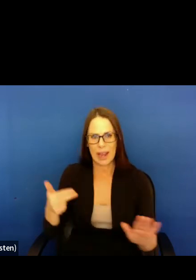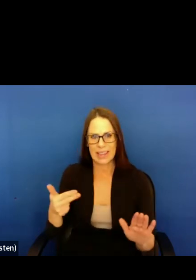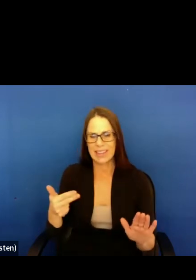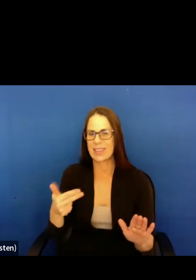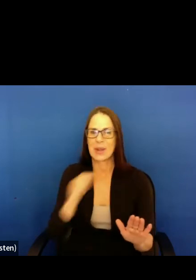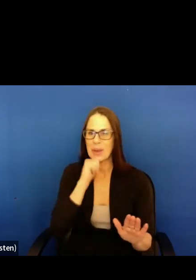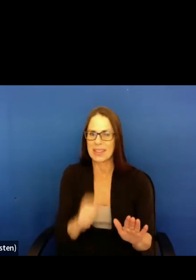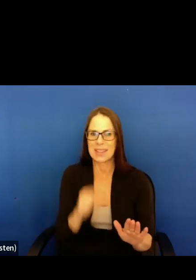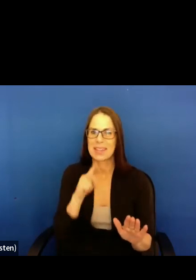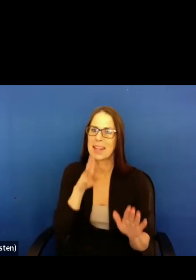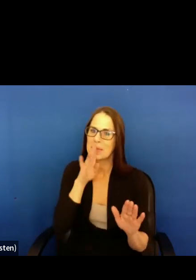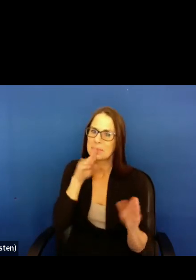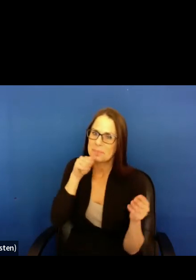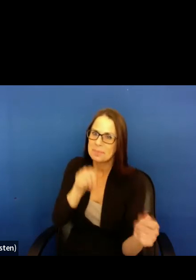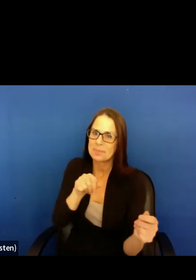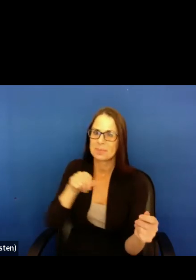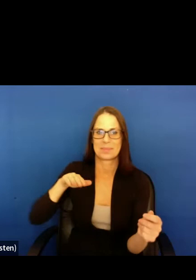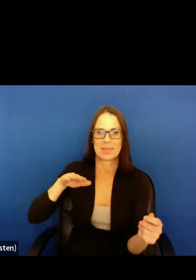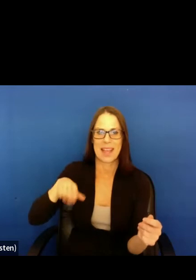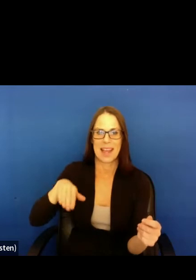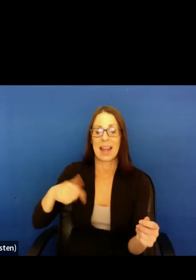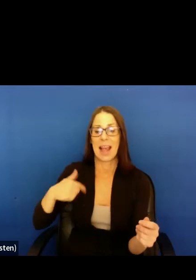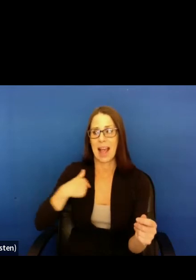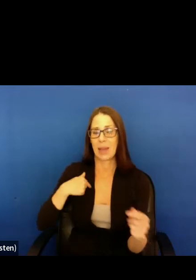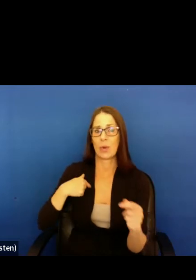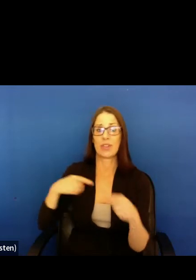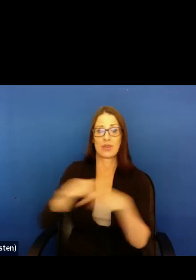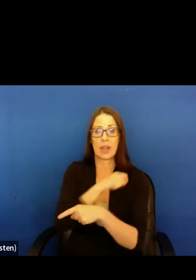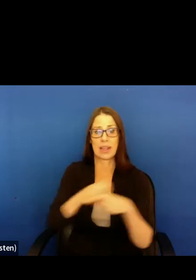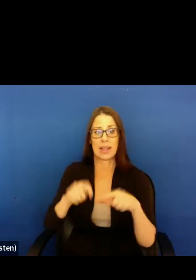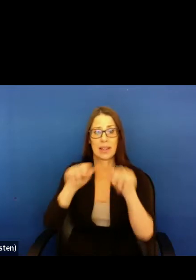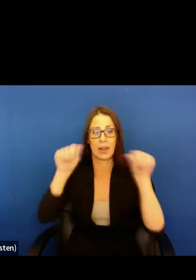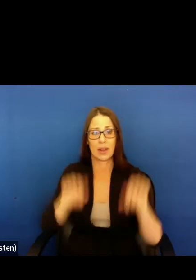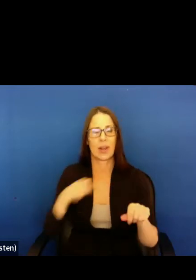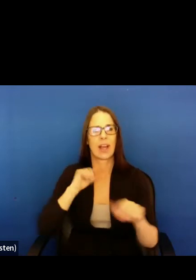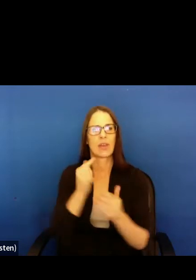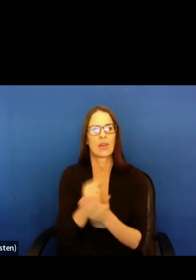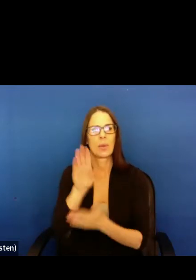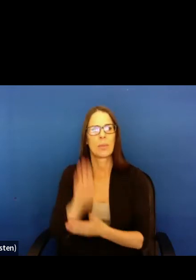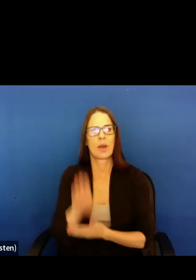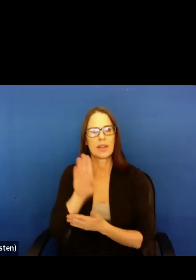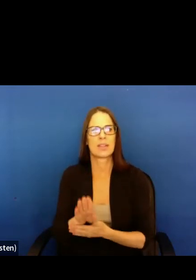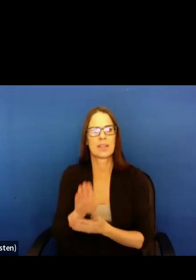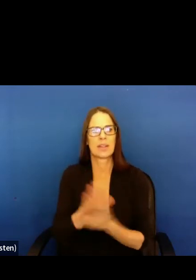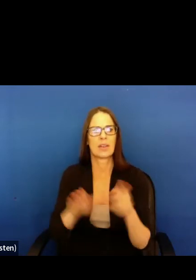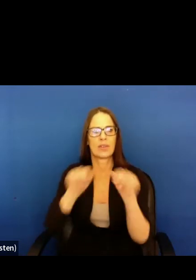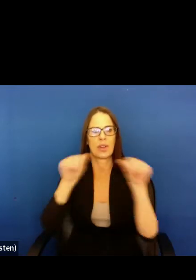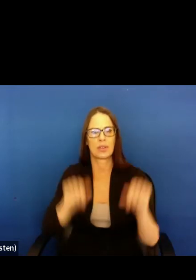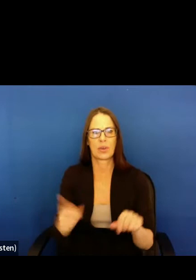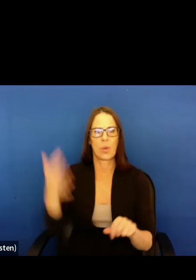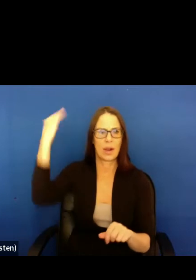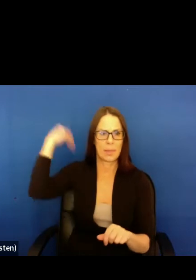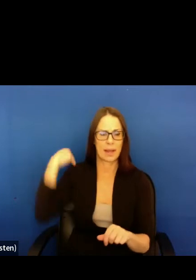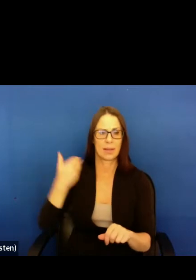I'm trained as an architect. I graduated at the Boston Architectural College a while back, and I'm a